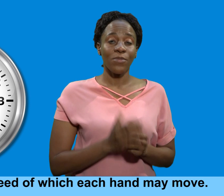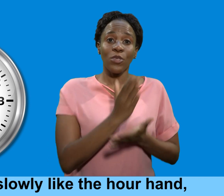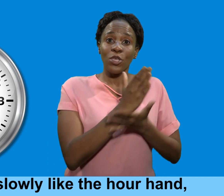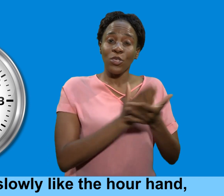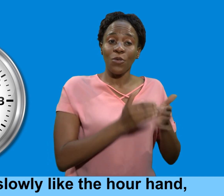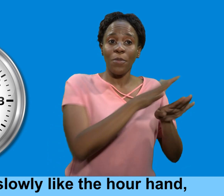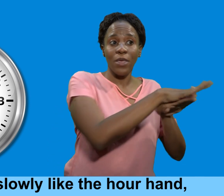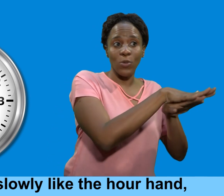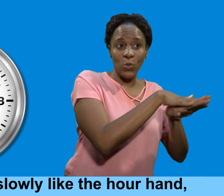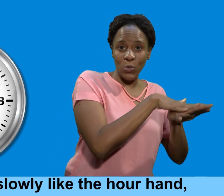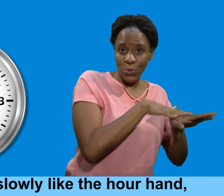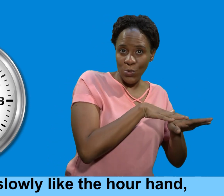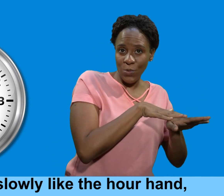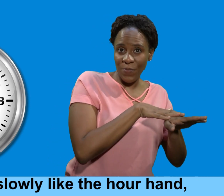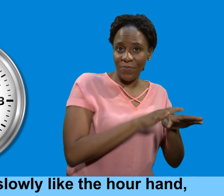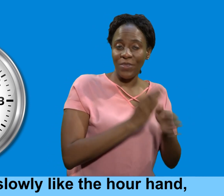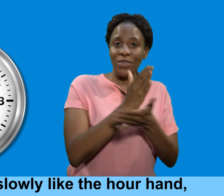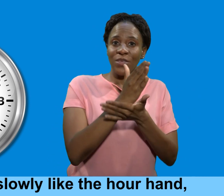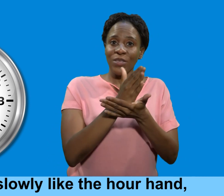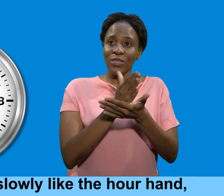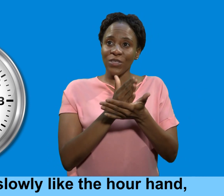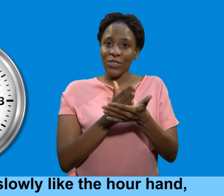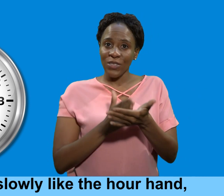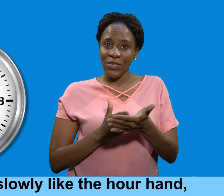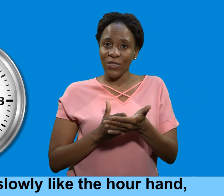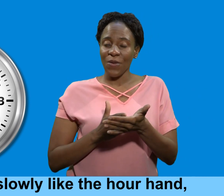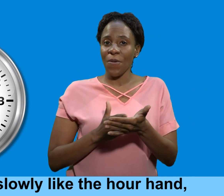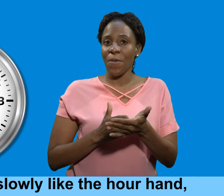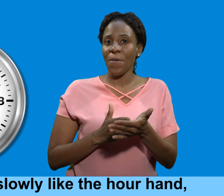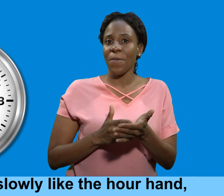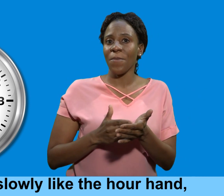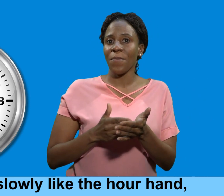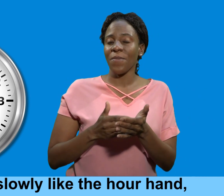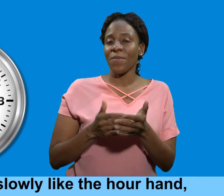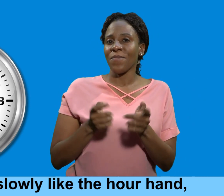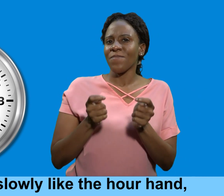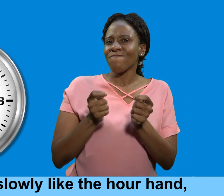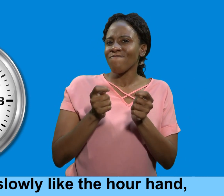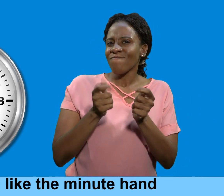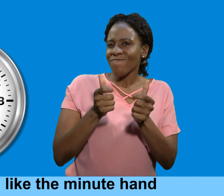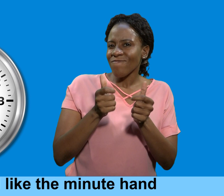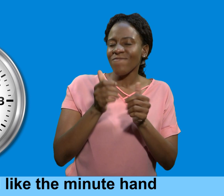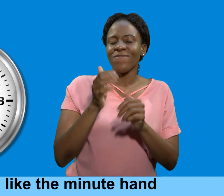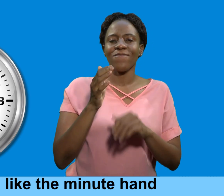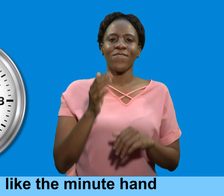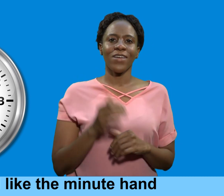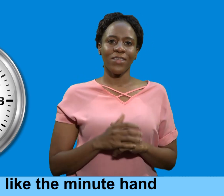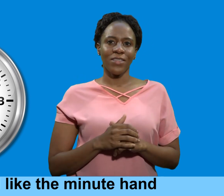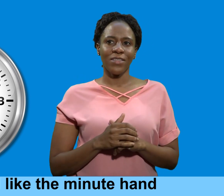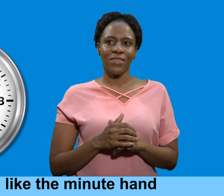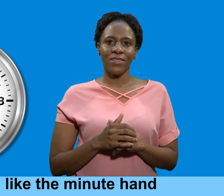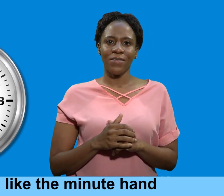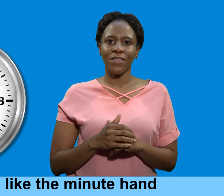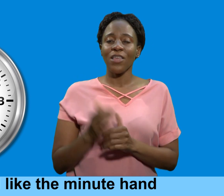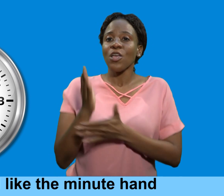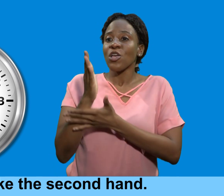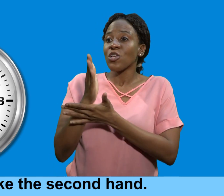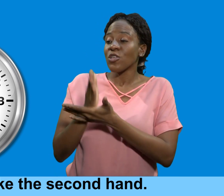may move. We can move slowly like the hour hand, a medium speed like the minute hand, and